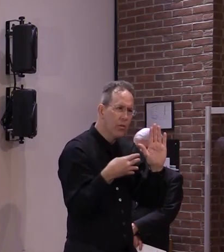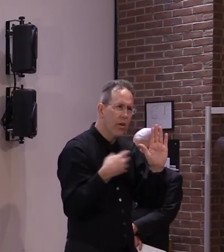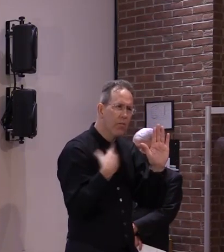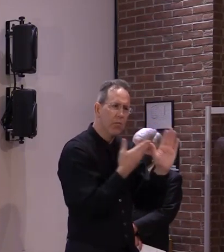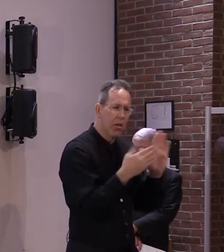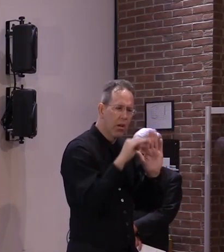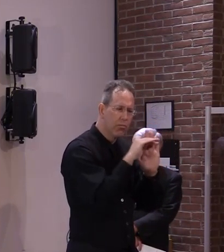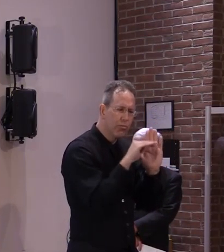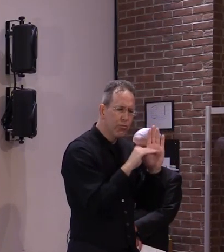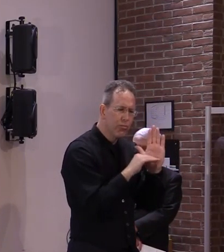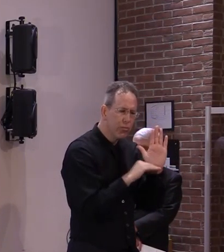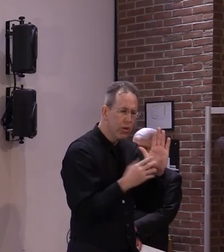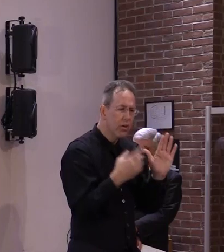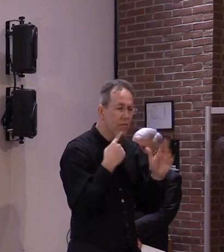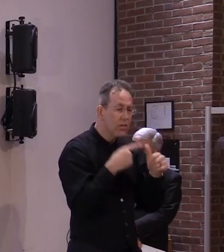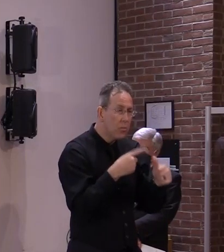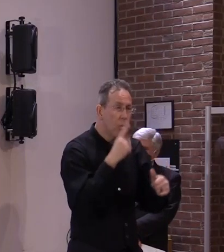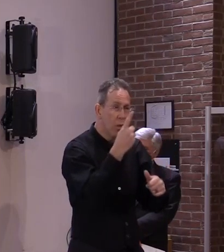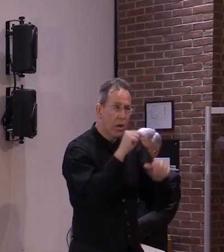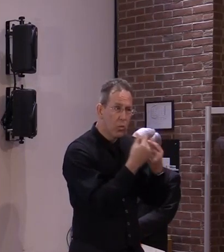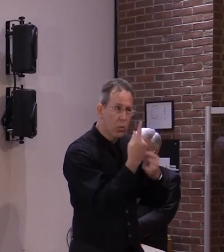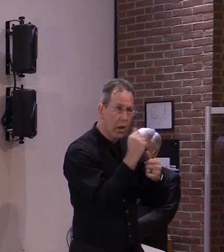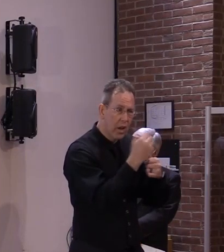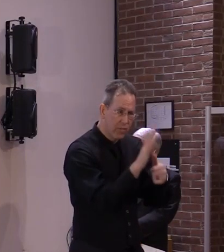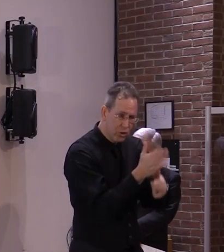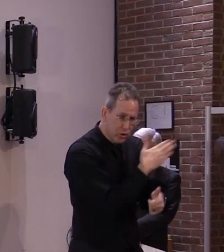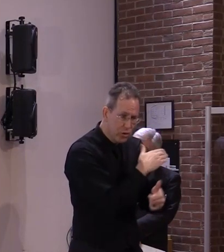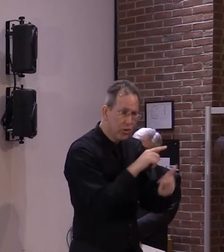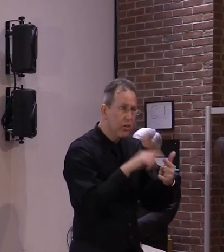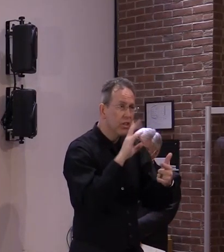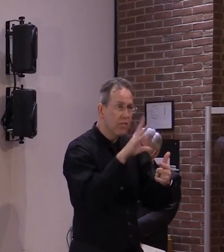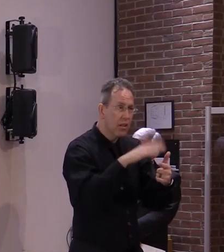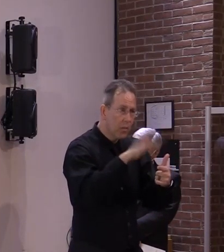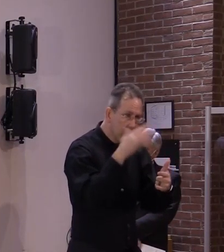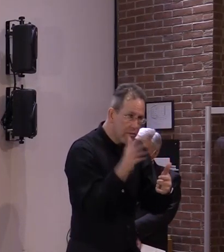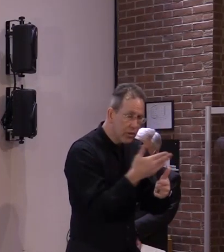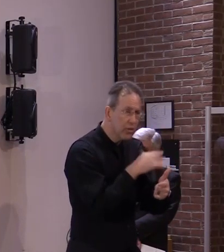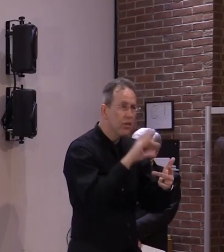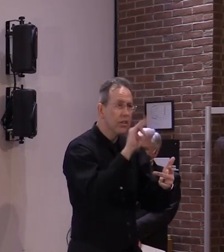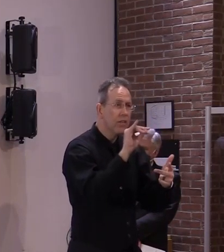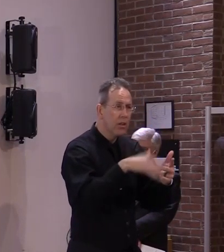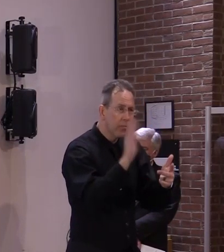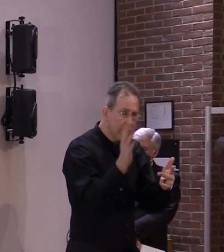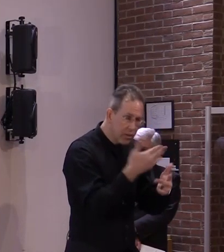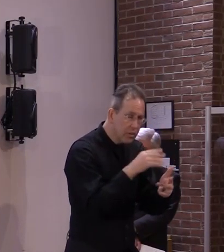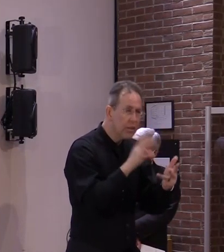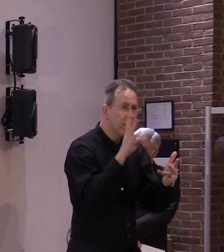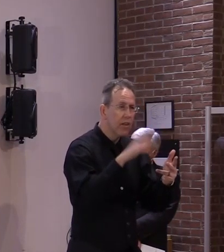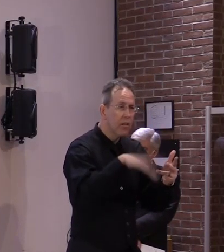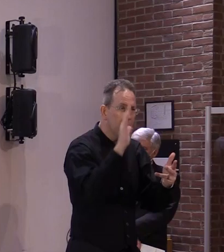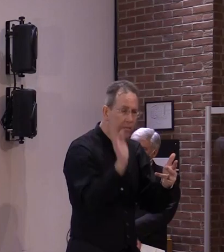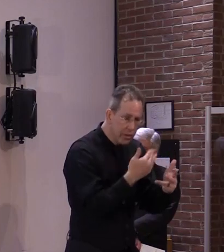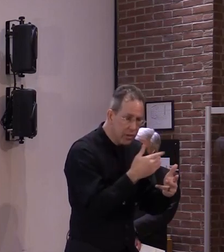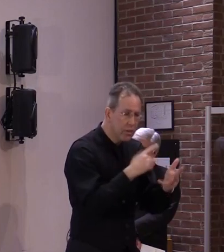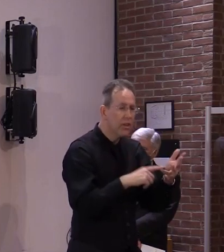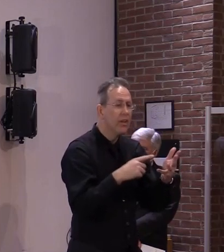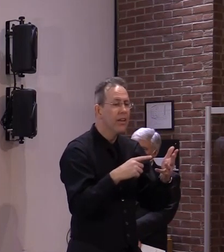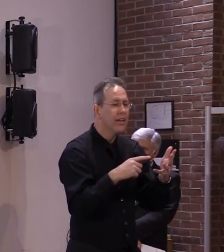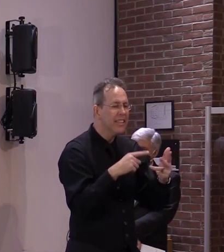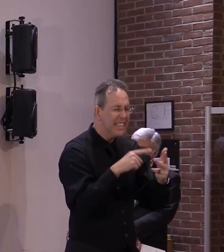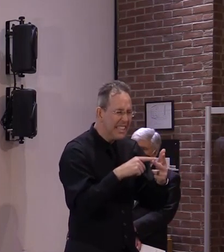phase. The first phase, 1A, was a little bit out of our control. We tried to make sure that we place guidance so